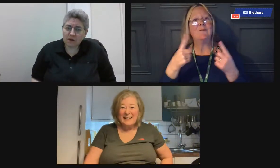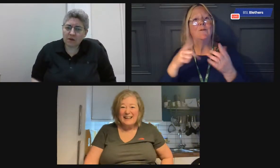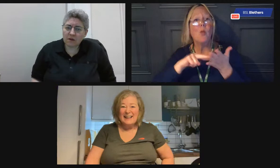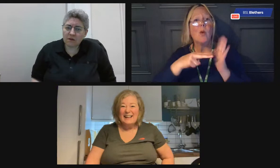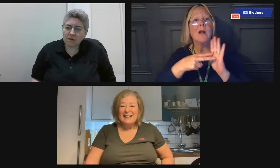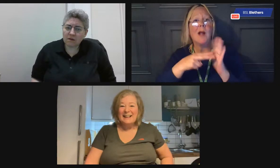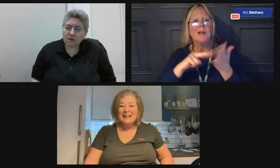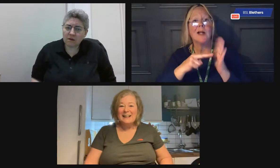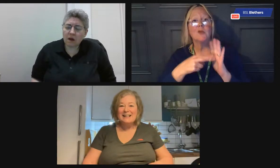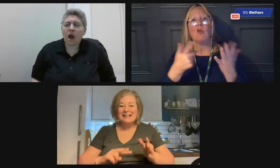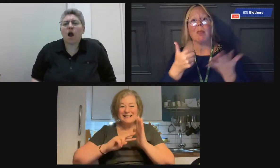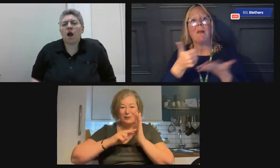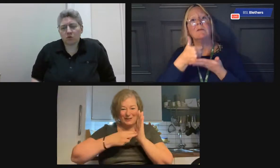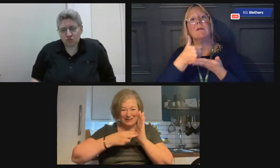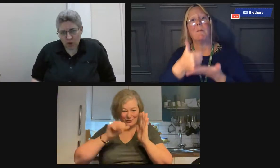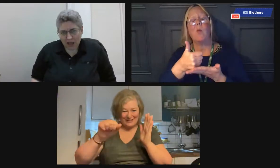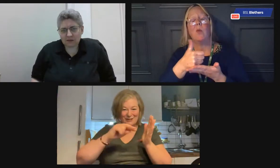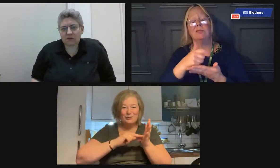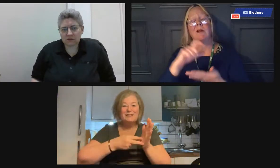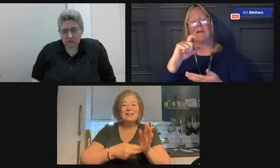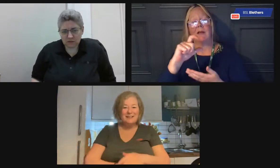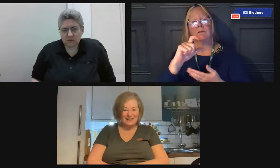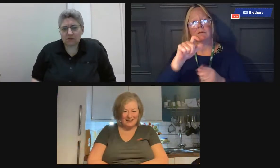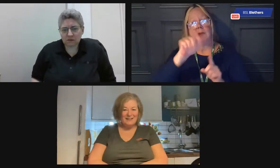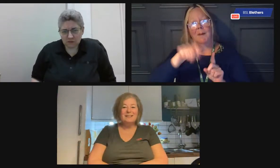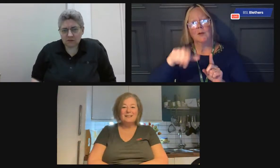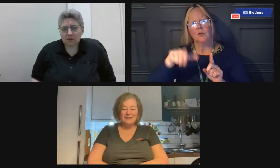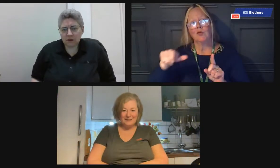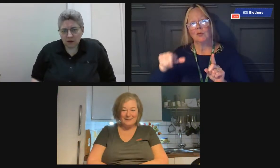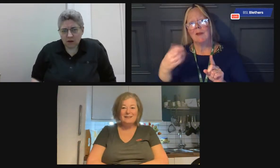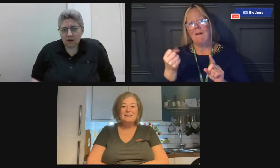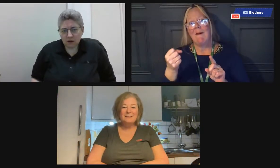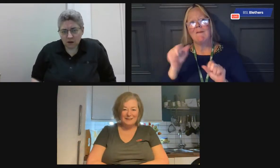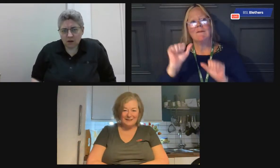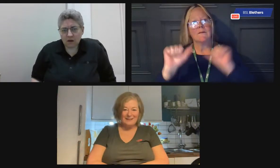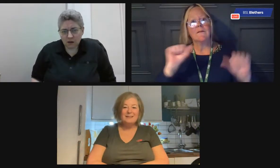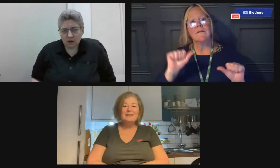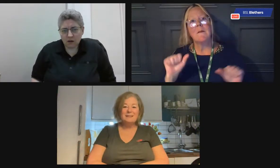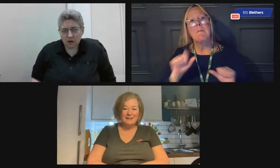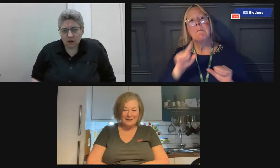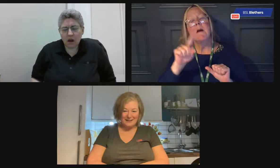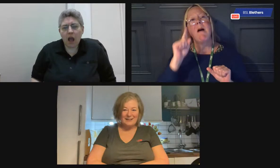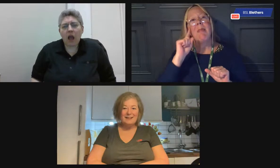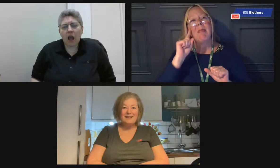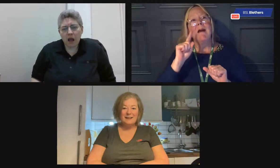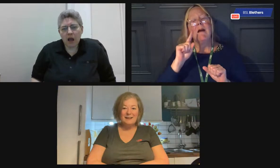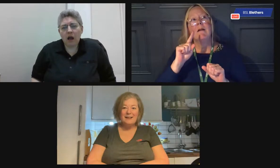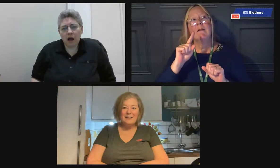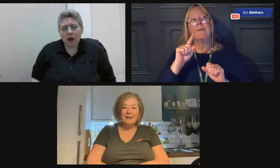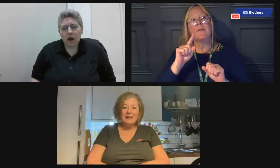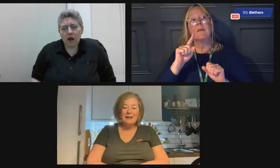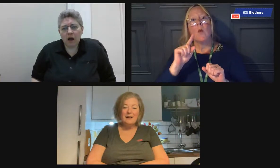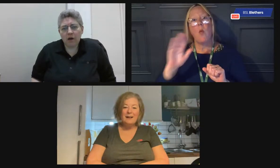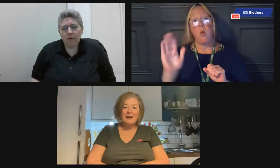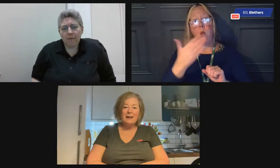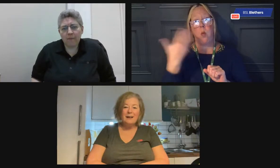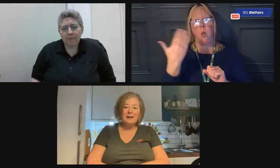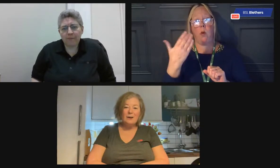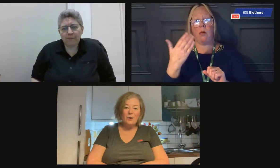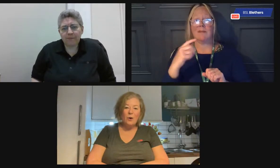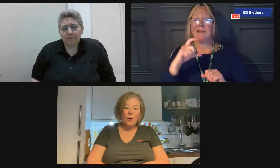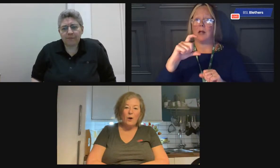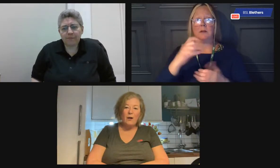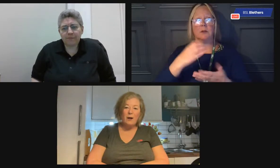We have Maggie's. It's just a different organization. So they provide support to cancer patients. I